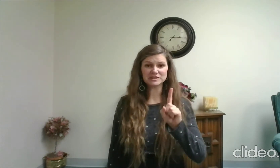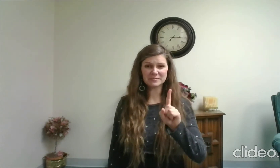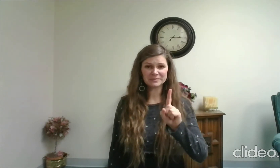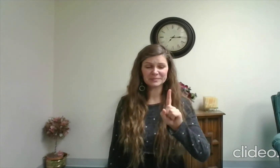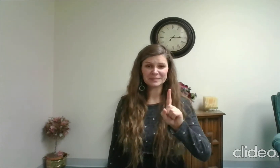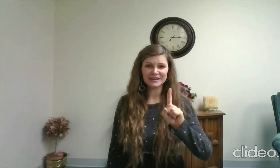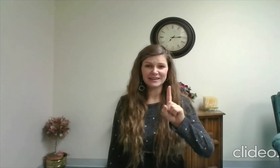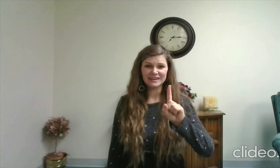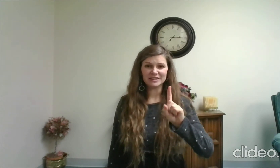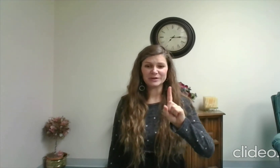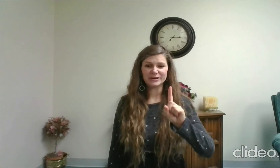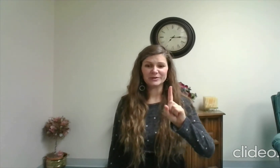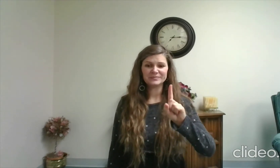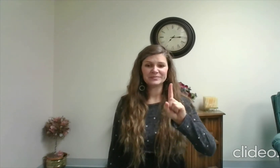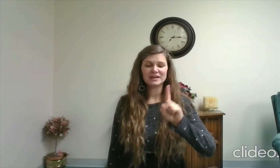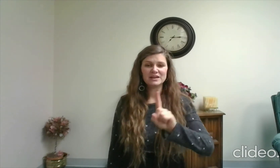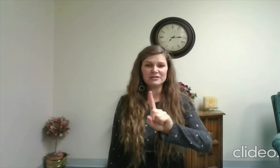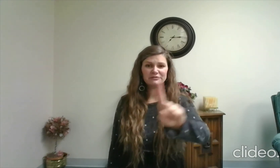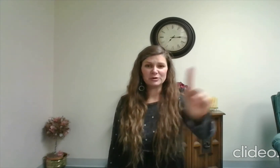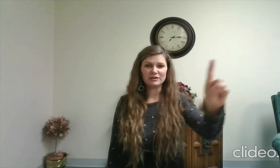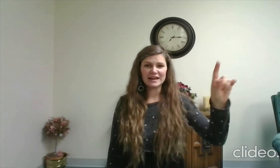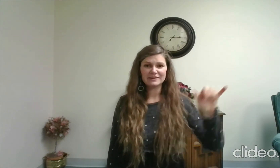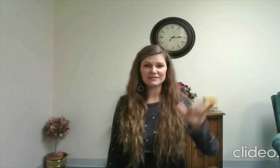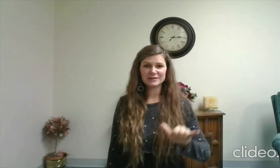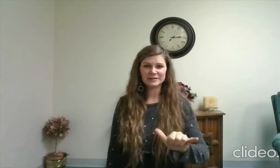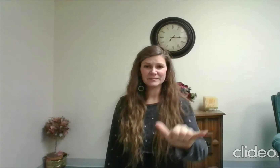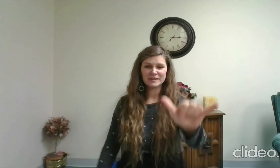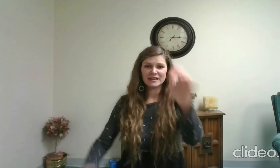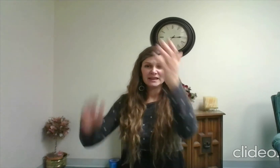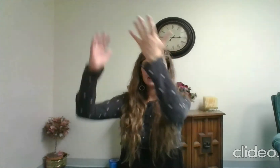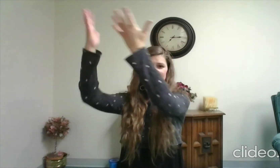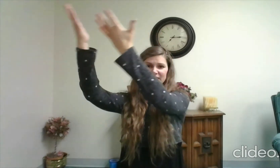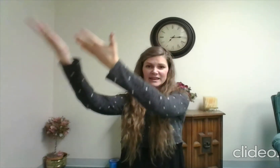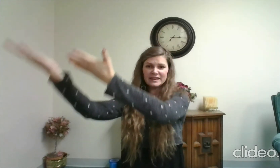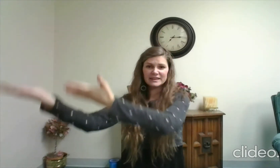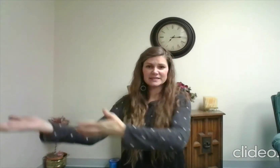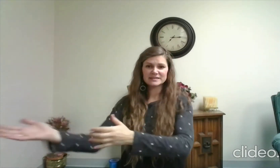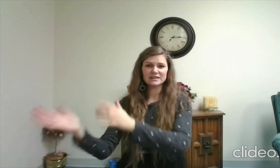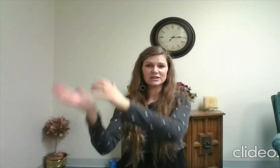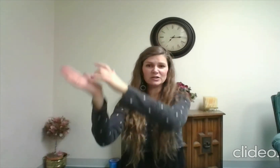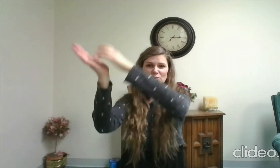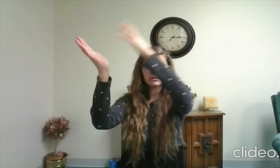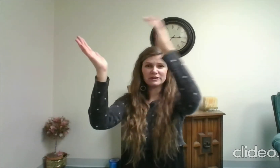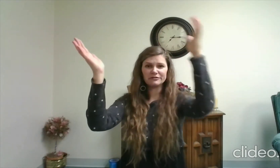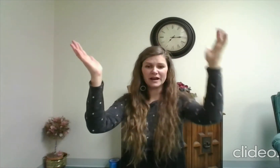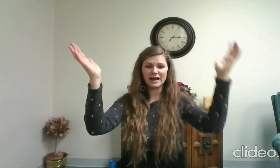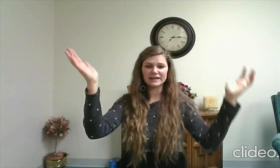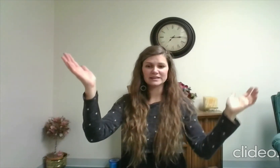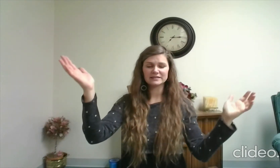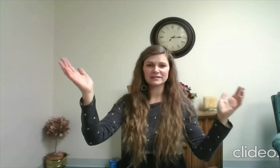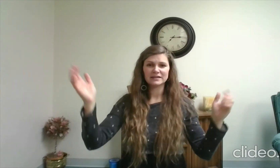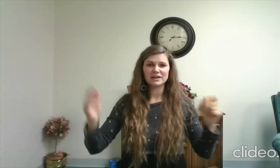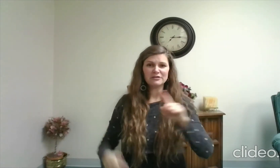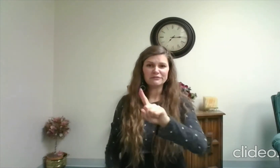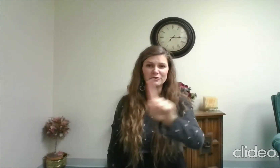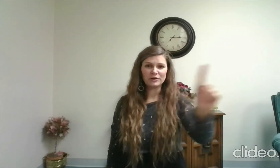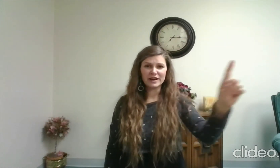up. Here we go. Forever, he is glorified.